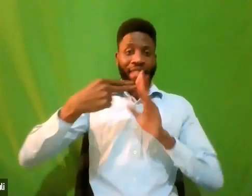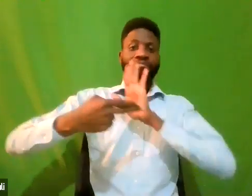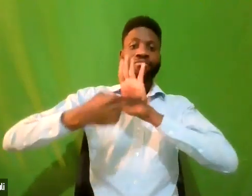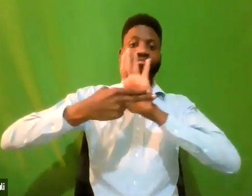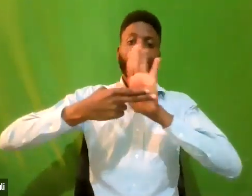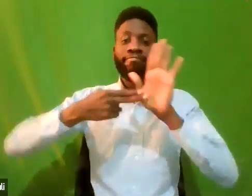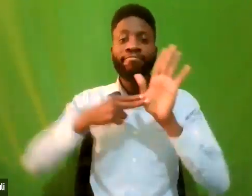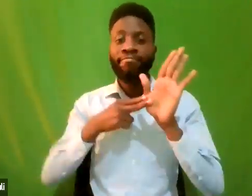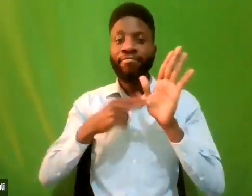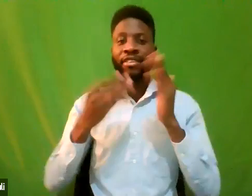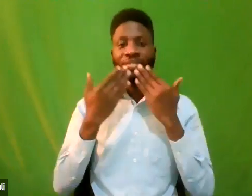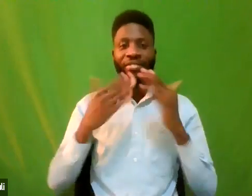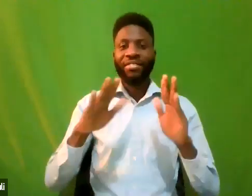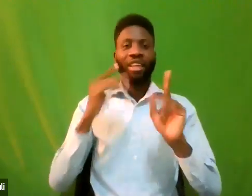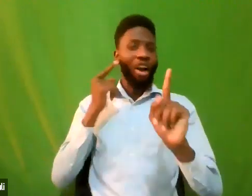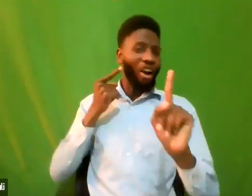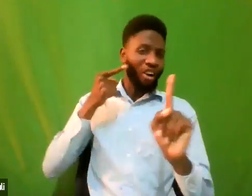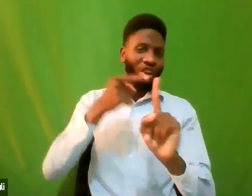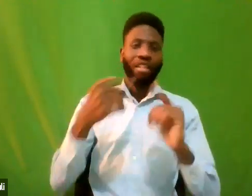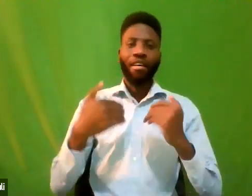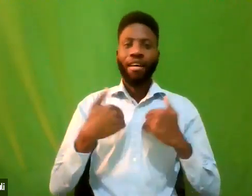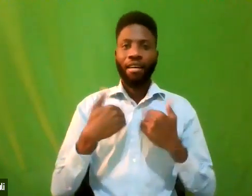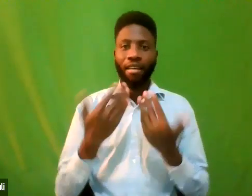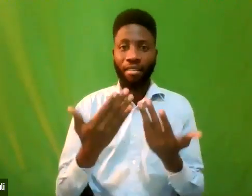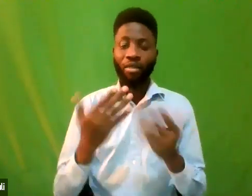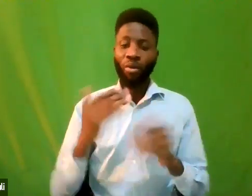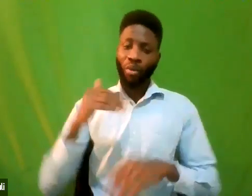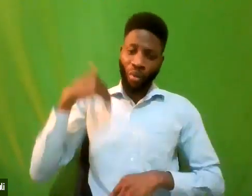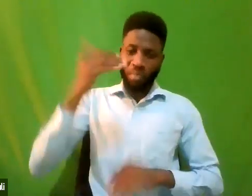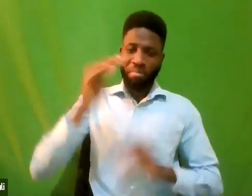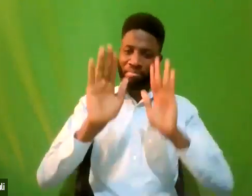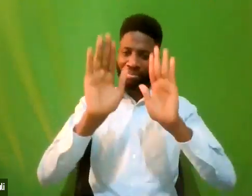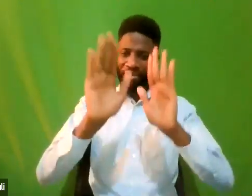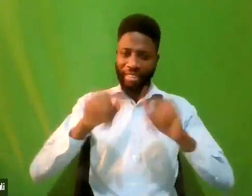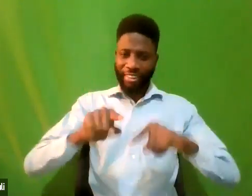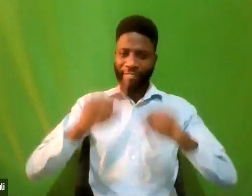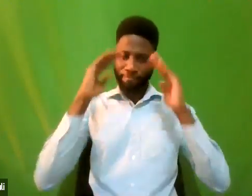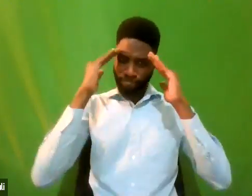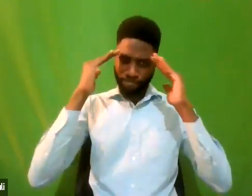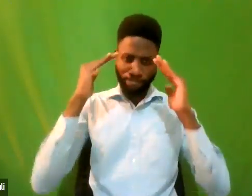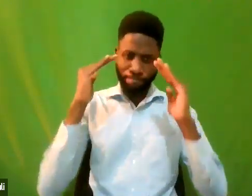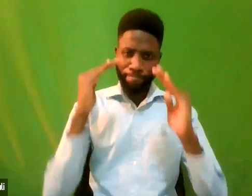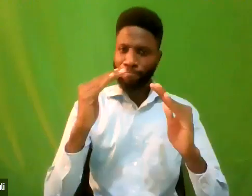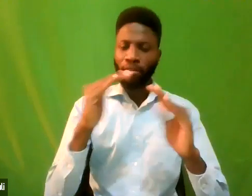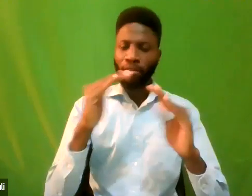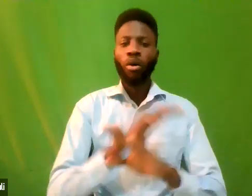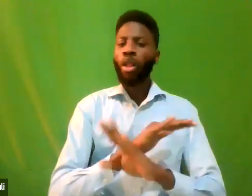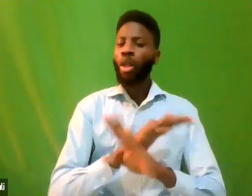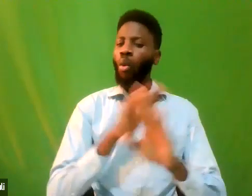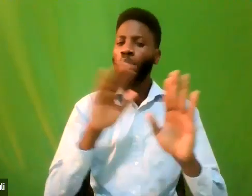had a goal that I had. So it's always important for you to focus and not to waste your energy